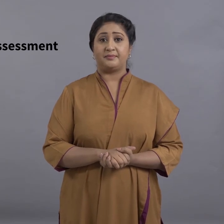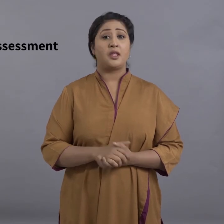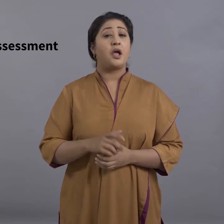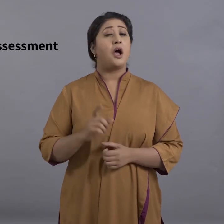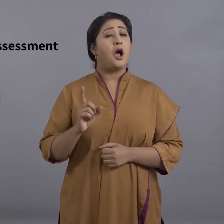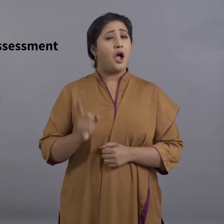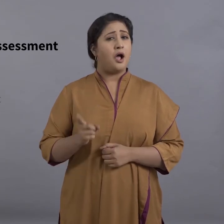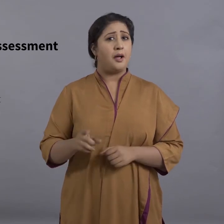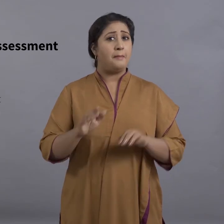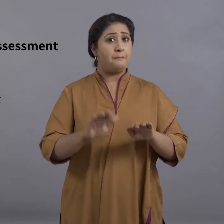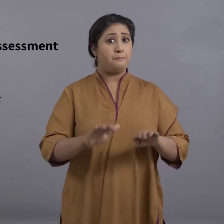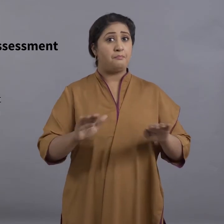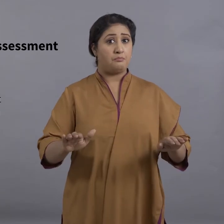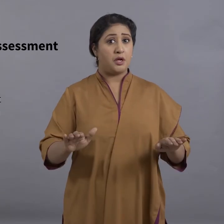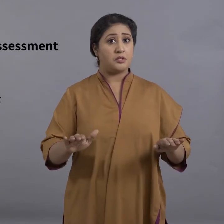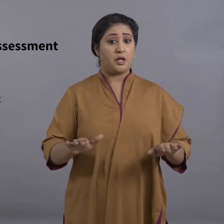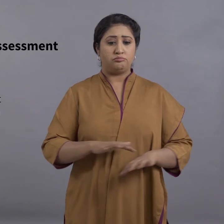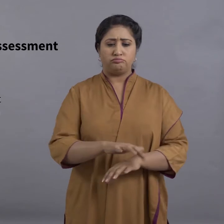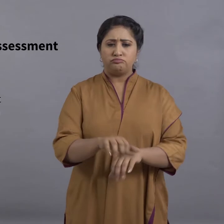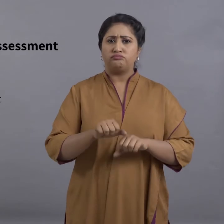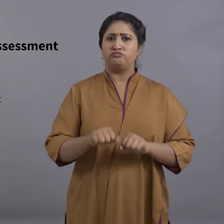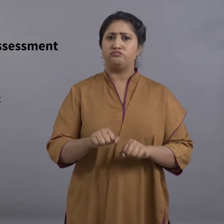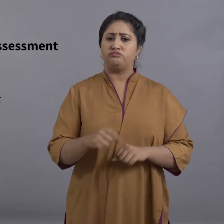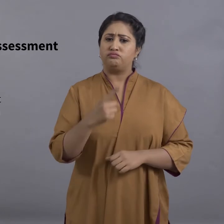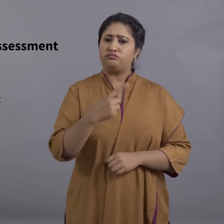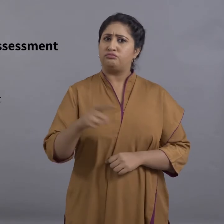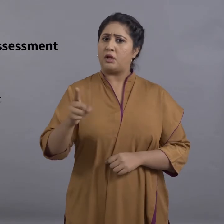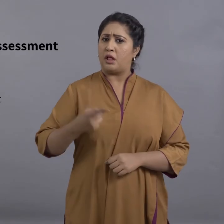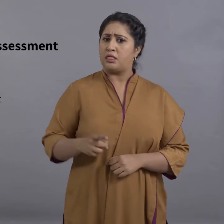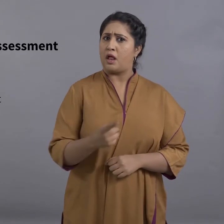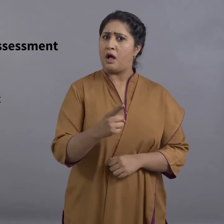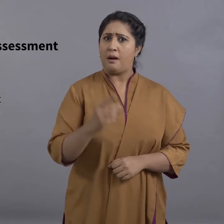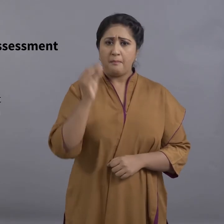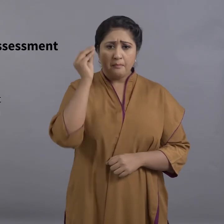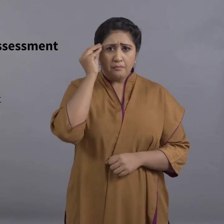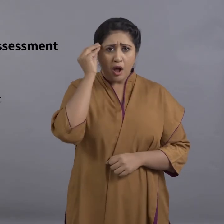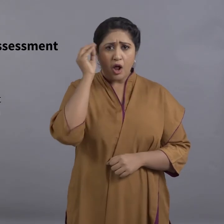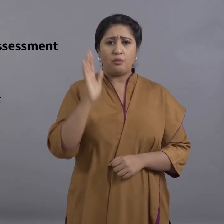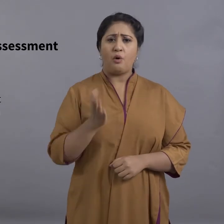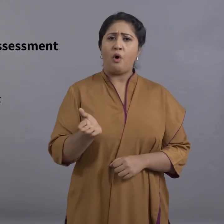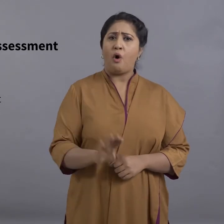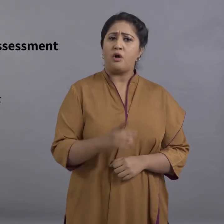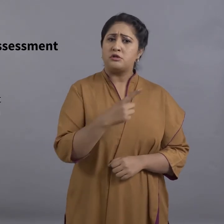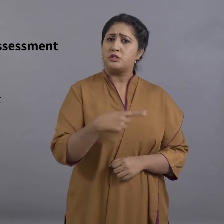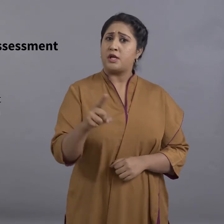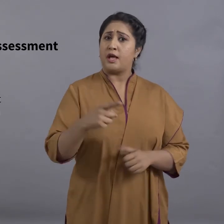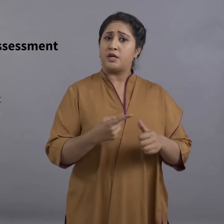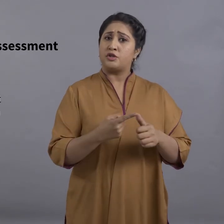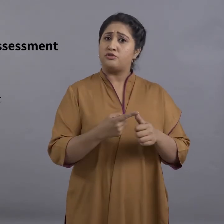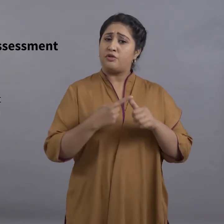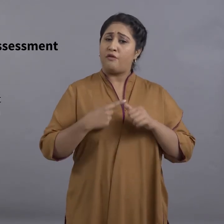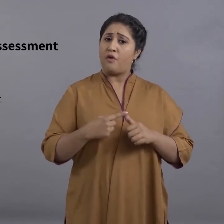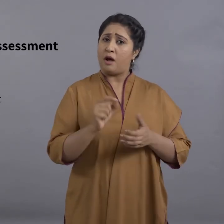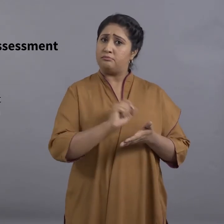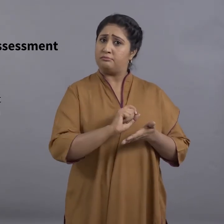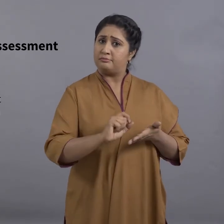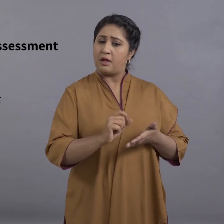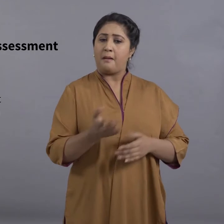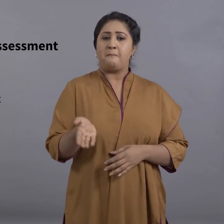If the student is able to follow the right method and come to the right answer, then mark the